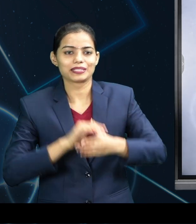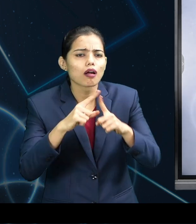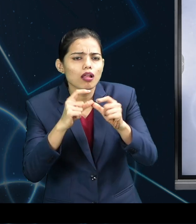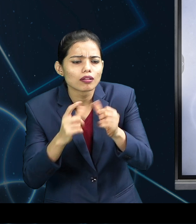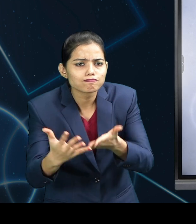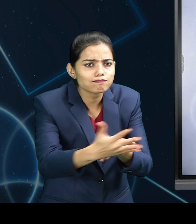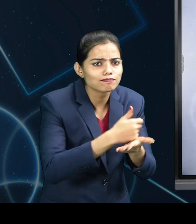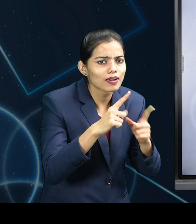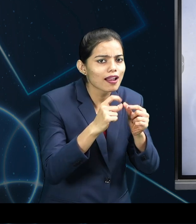data,